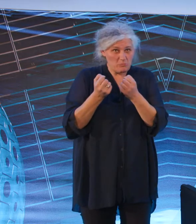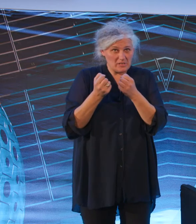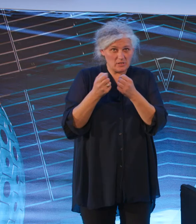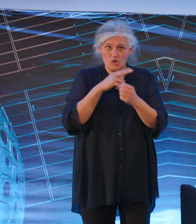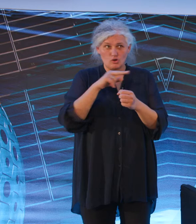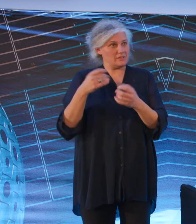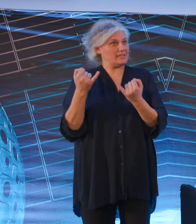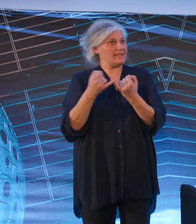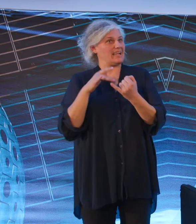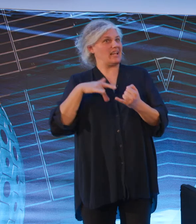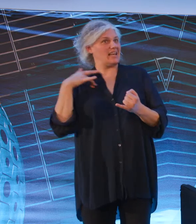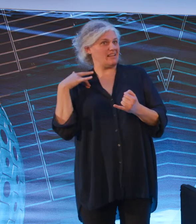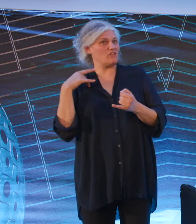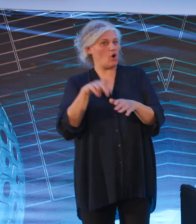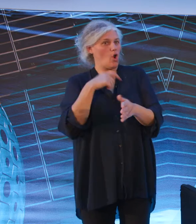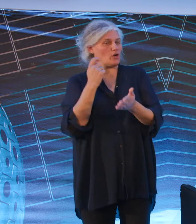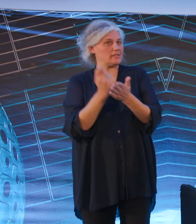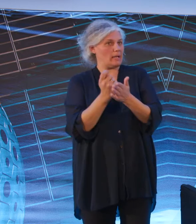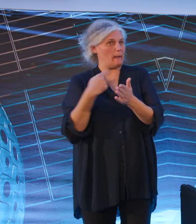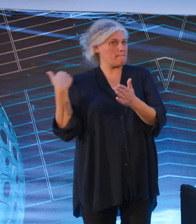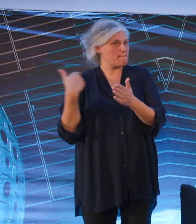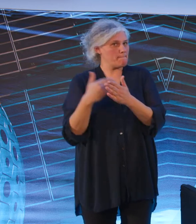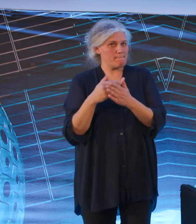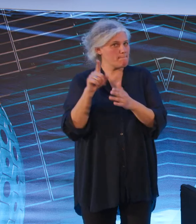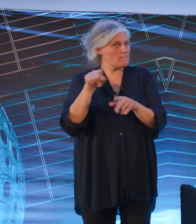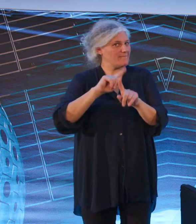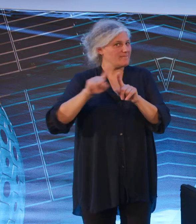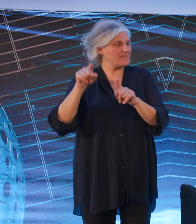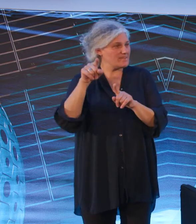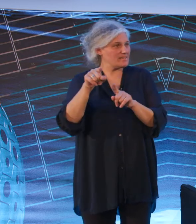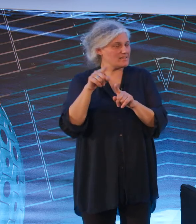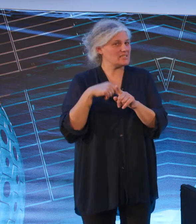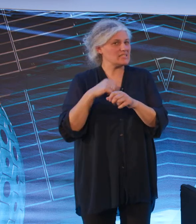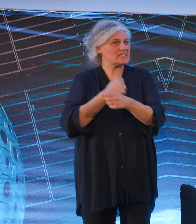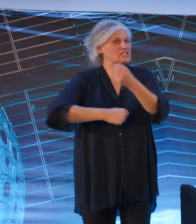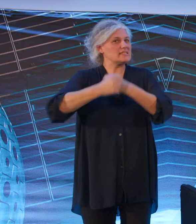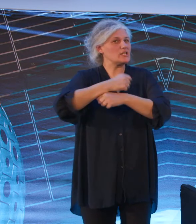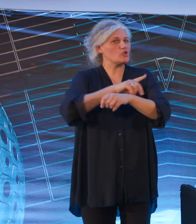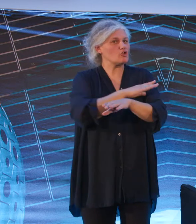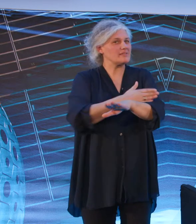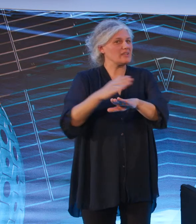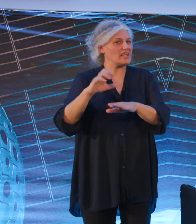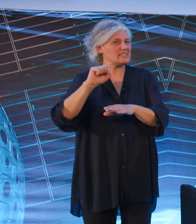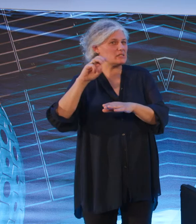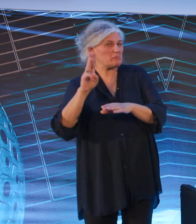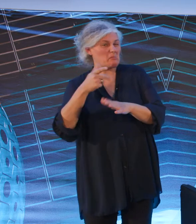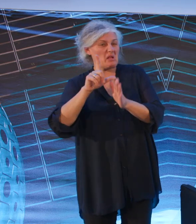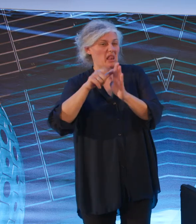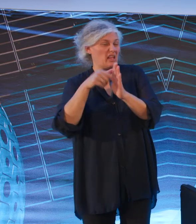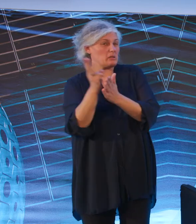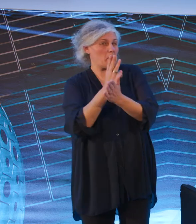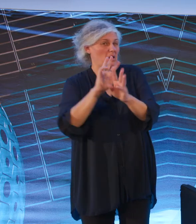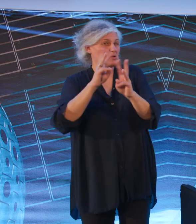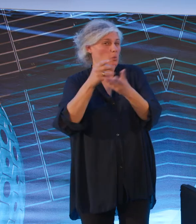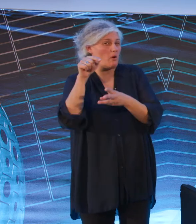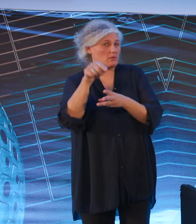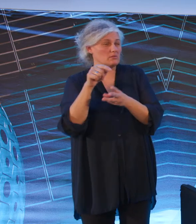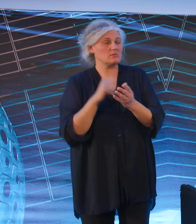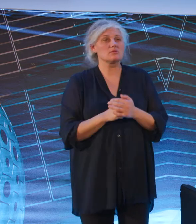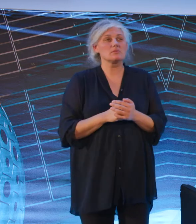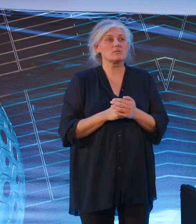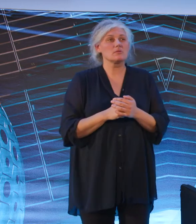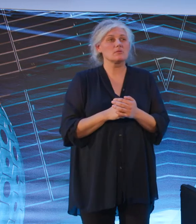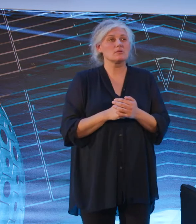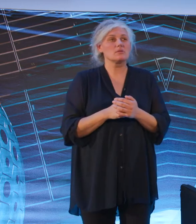that anybody would live in for long periods of time. Season don't start till September, even later around these parts.